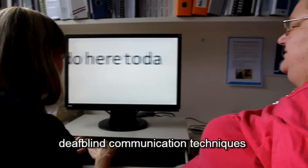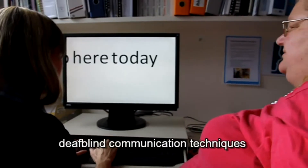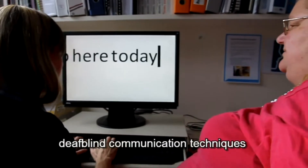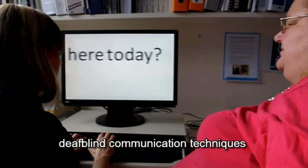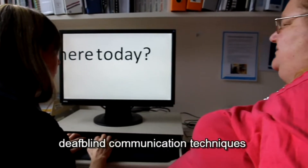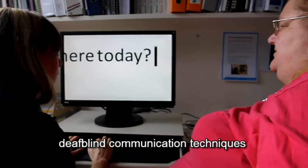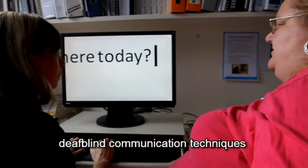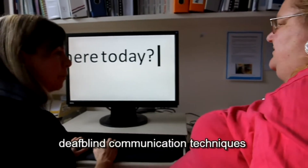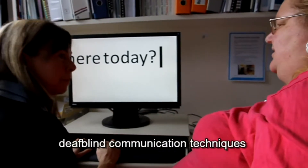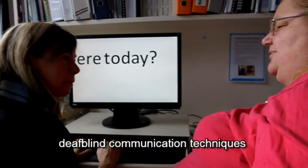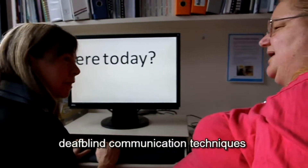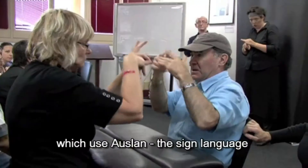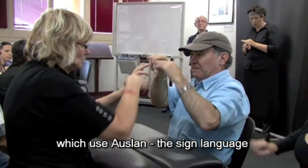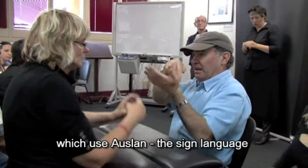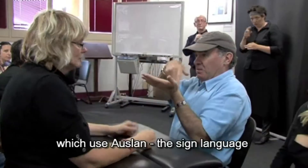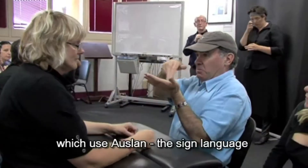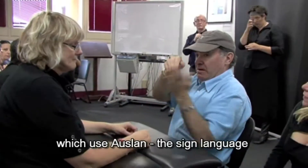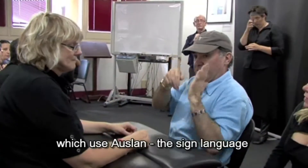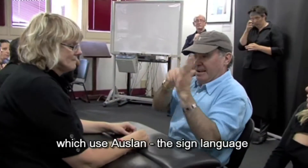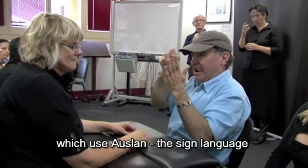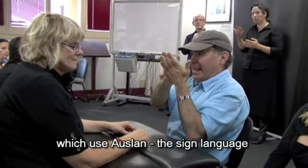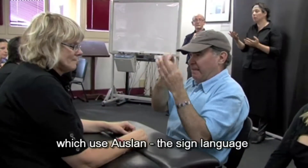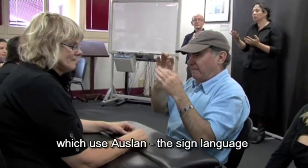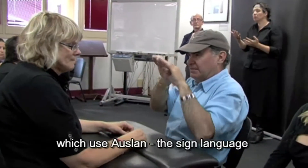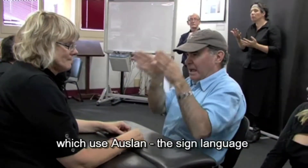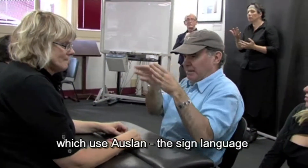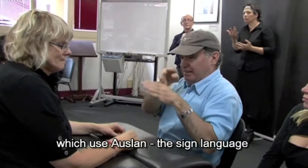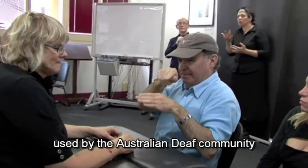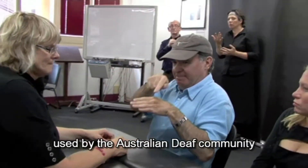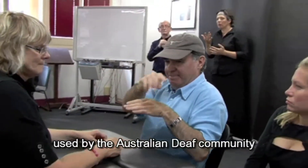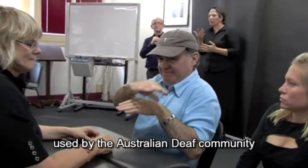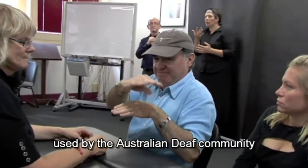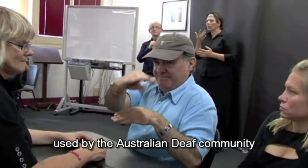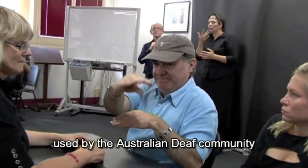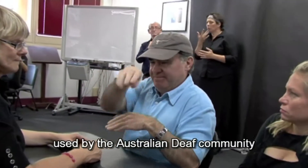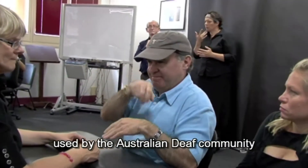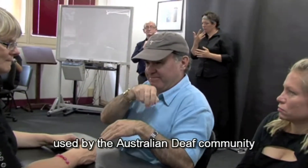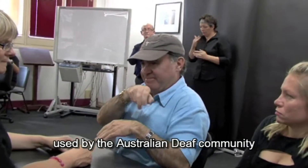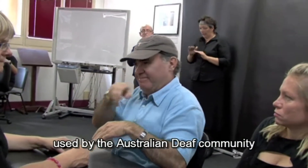deafblind communication techniques which use Auslan, the sign language used by the Australian deaf community.